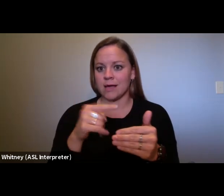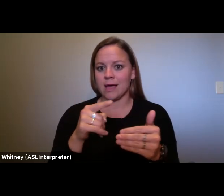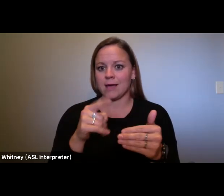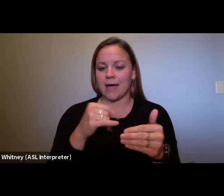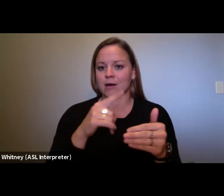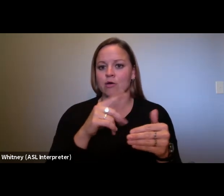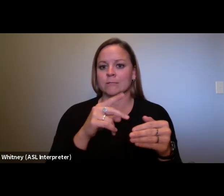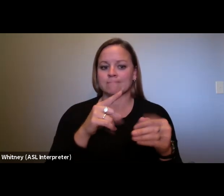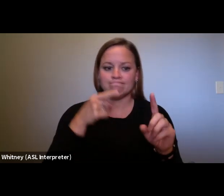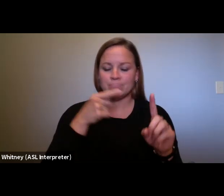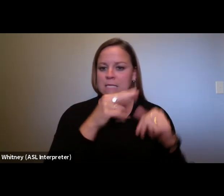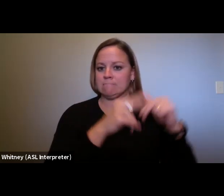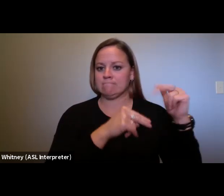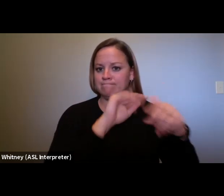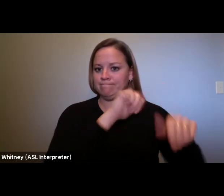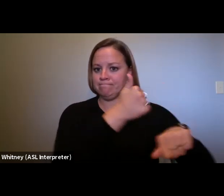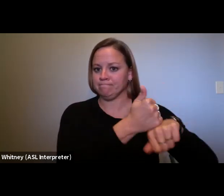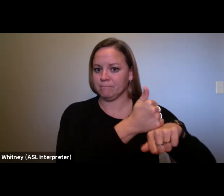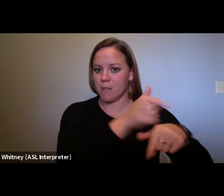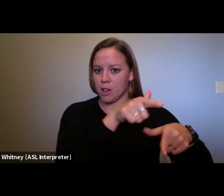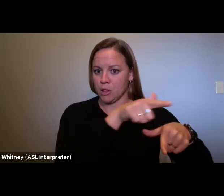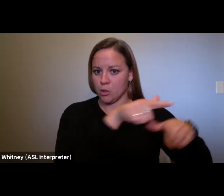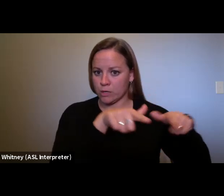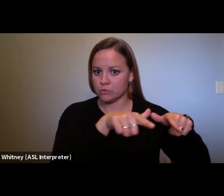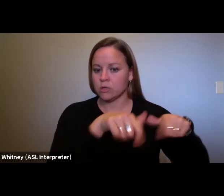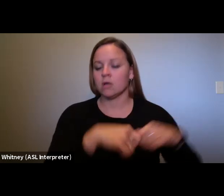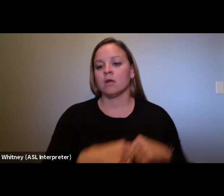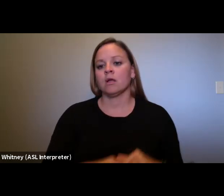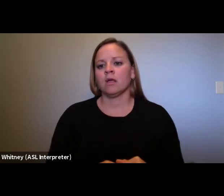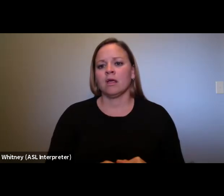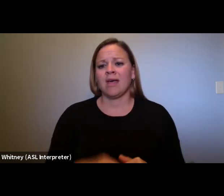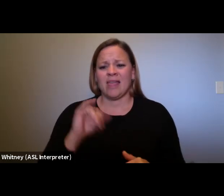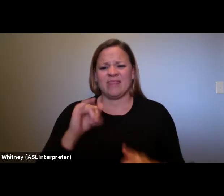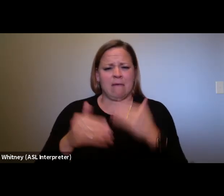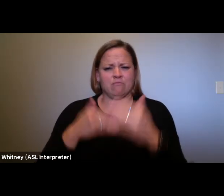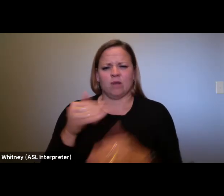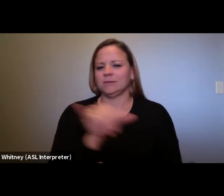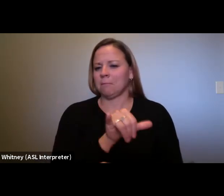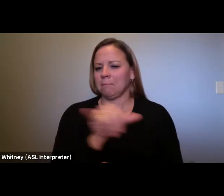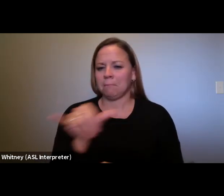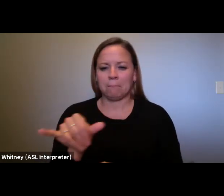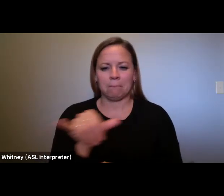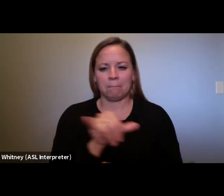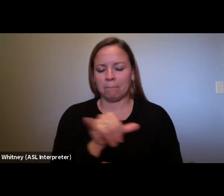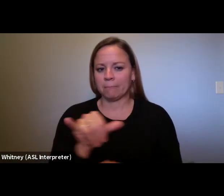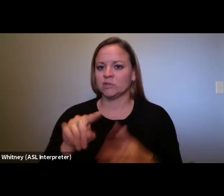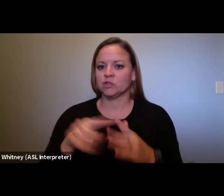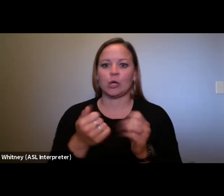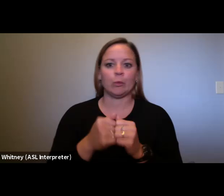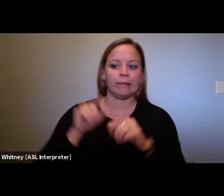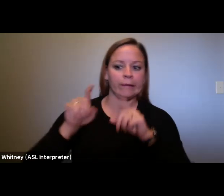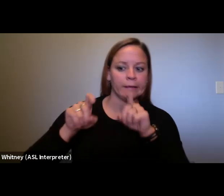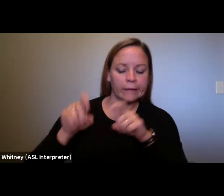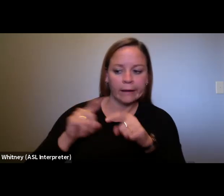our main location. And that, that process is the same. Start with the intake process and